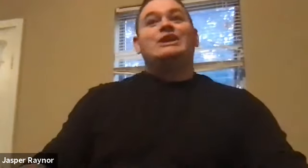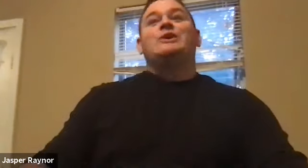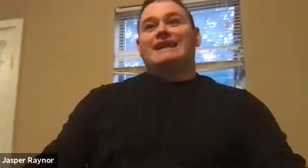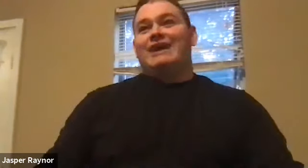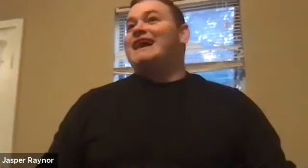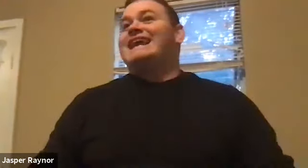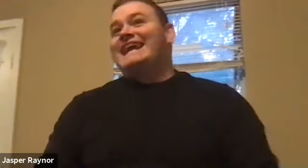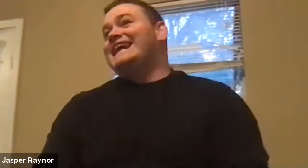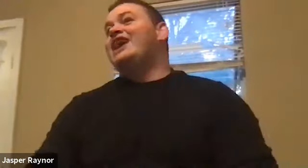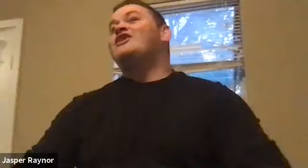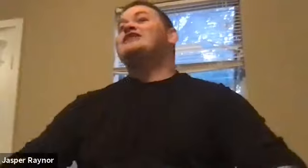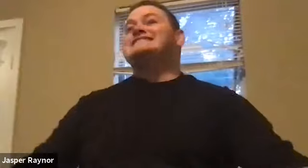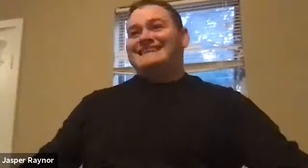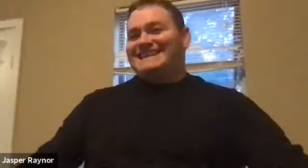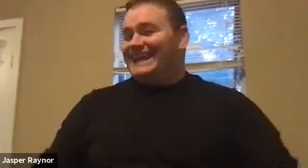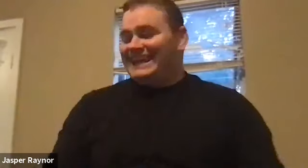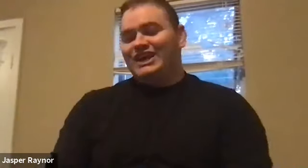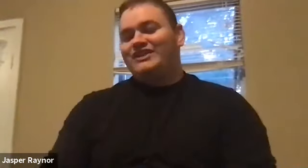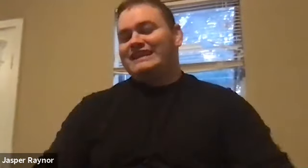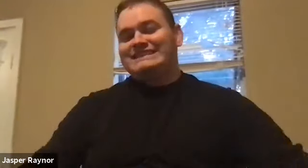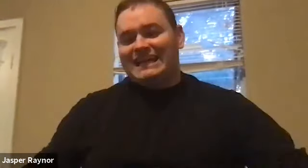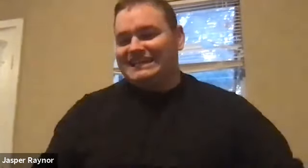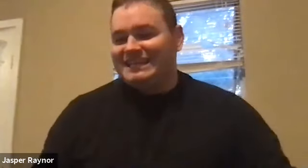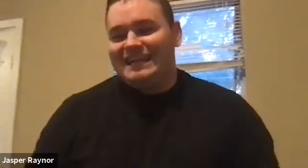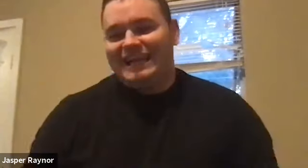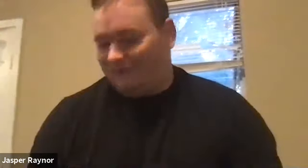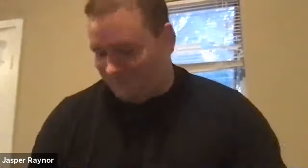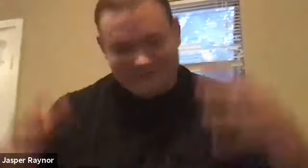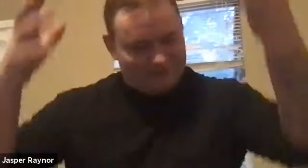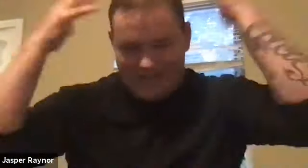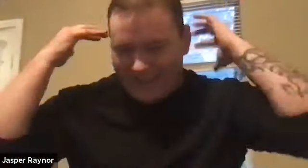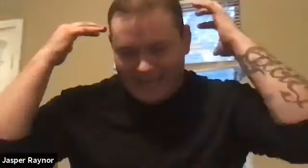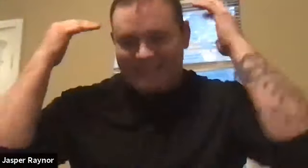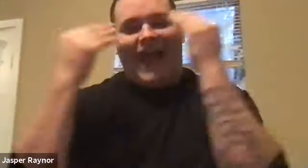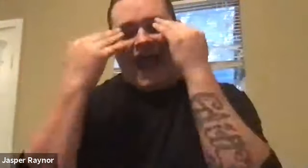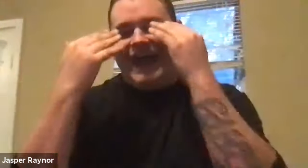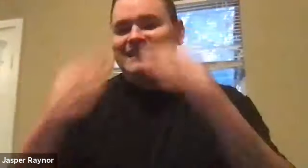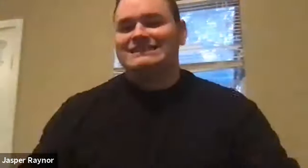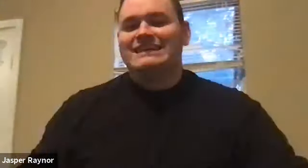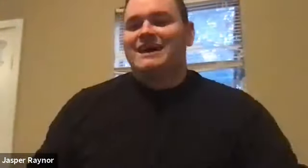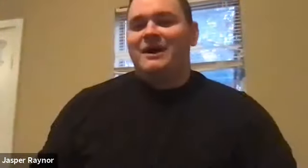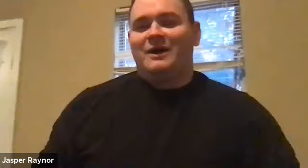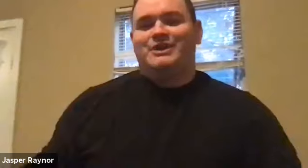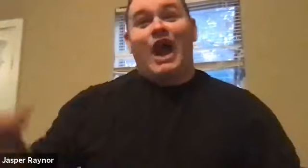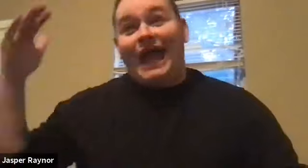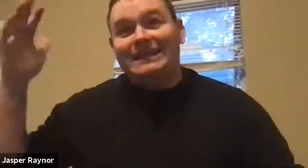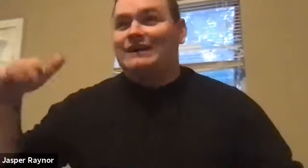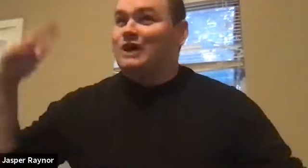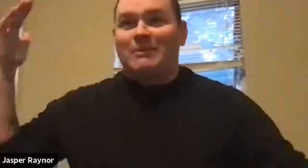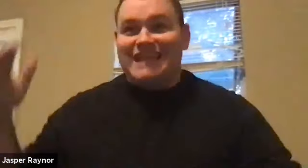do it. I'll find any other reason, any other thing to say. Like I'll focus on your head, your eyes, on your height. I'll talk about your